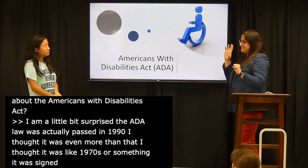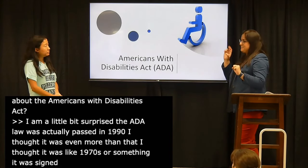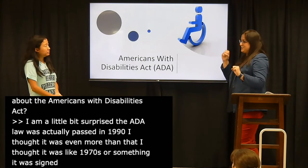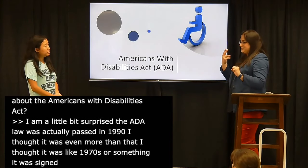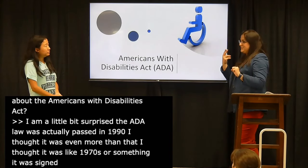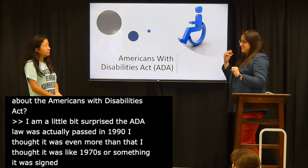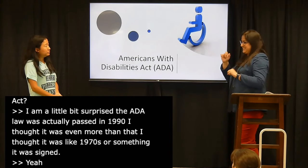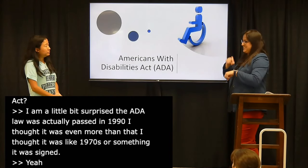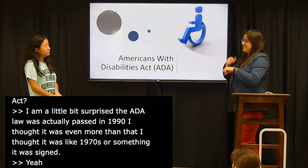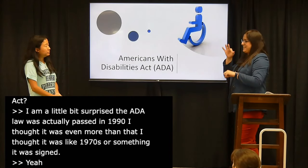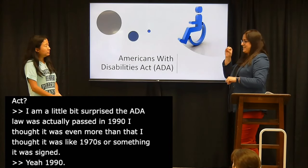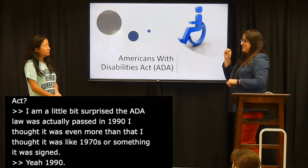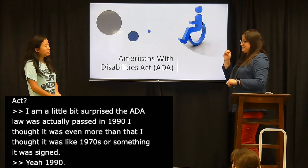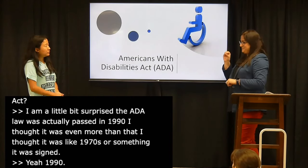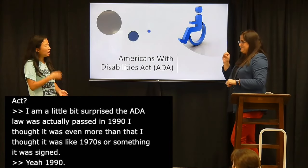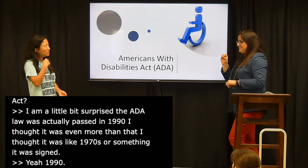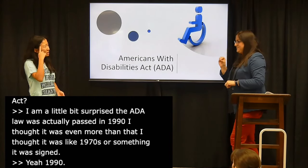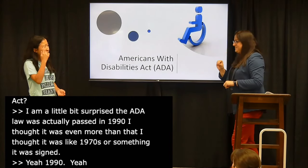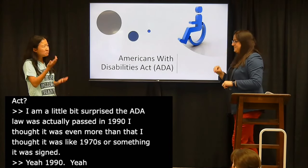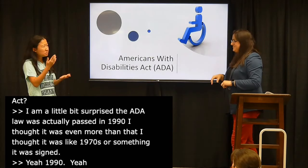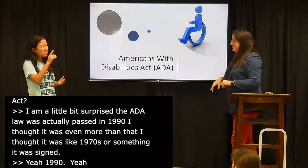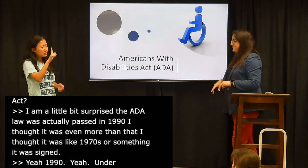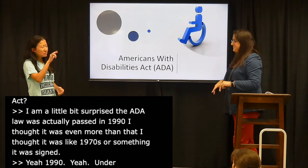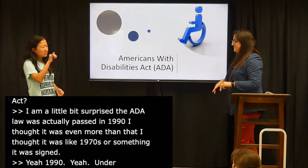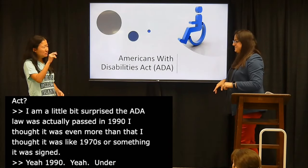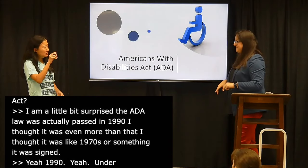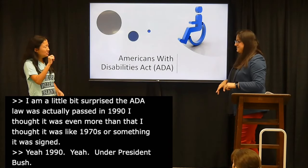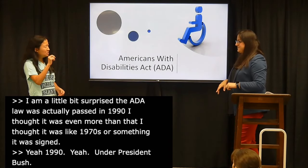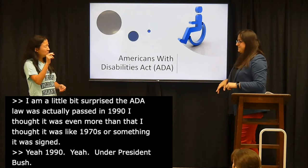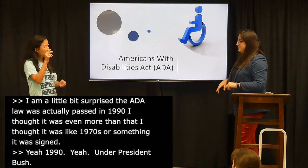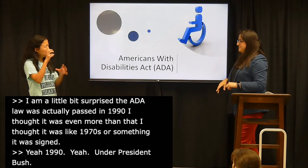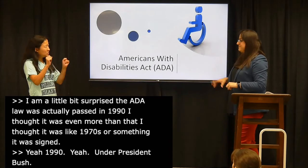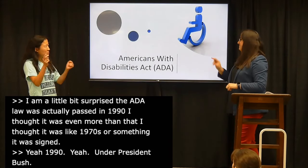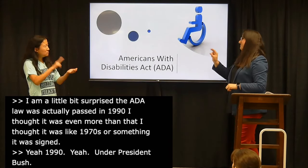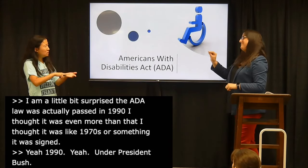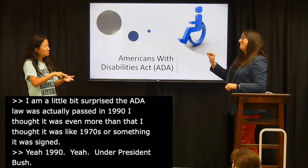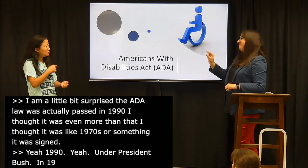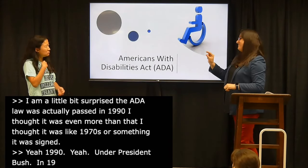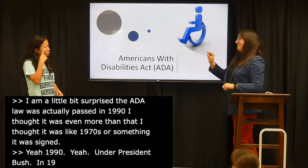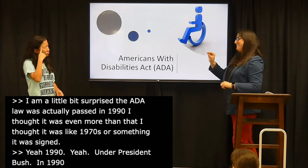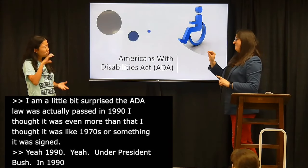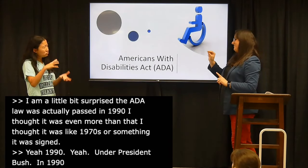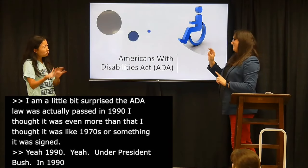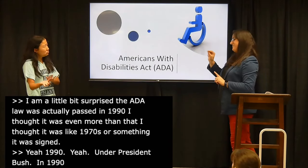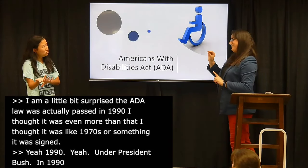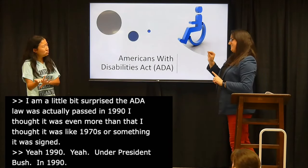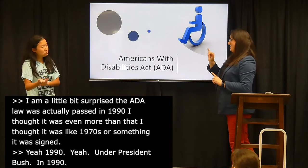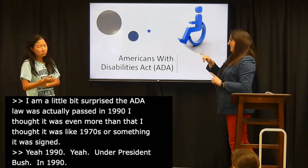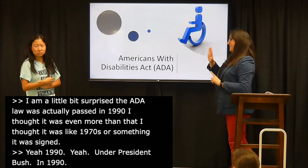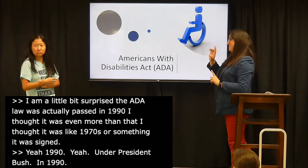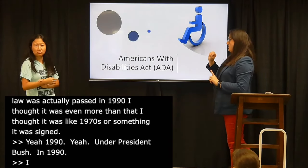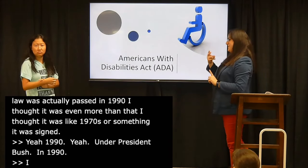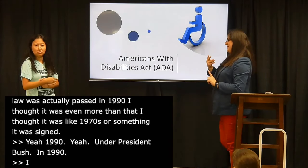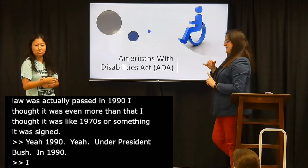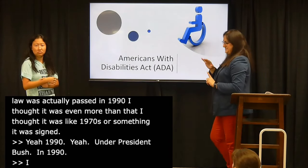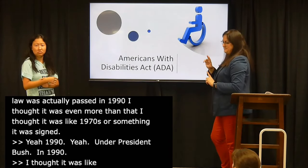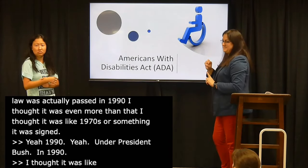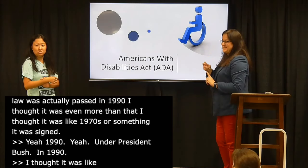Yeah, under President Bush in 1990. I thought it was like a long time ago. Nope, it was